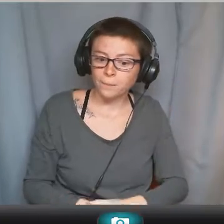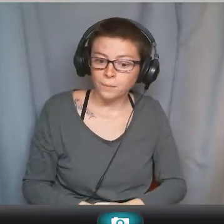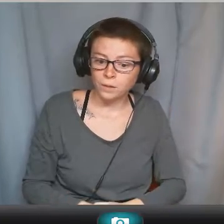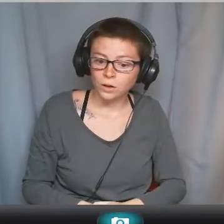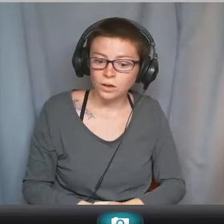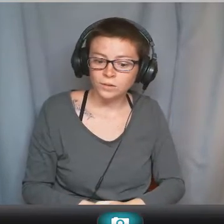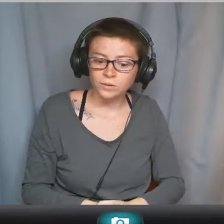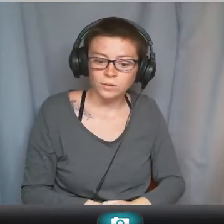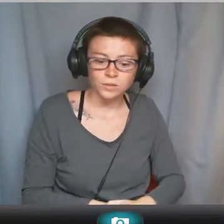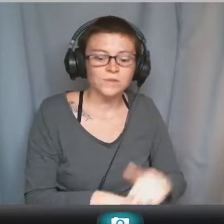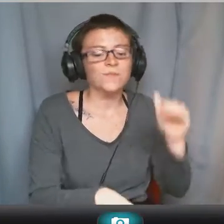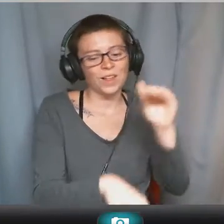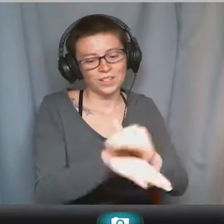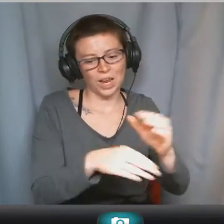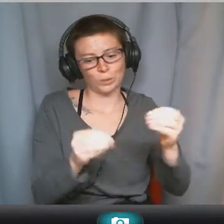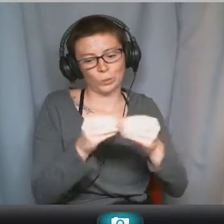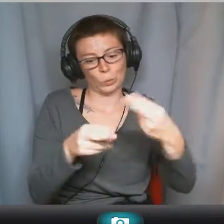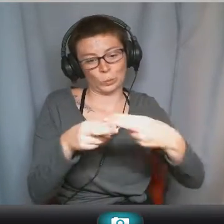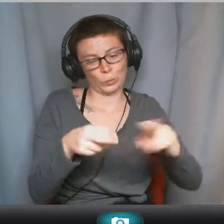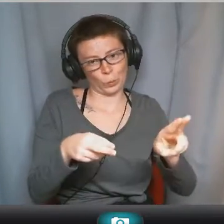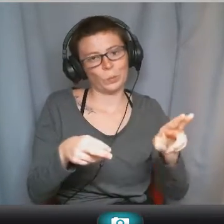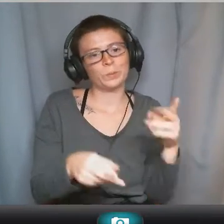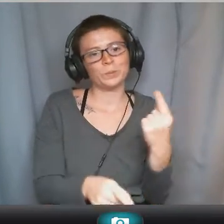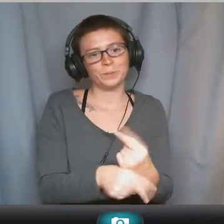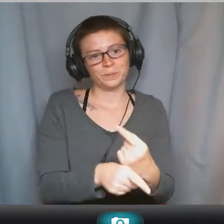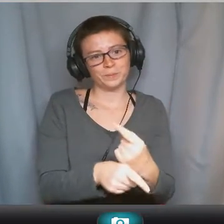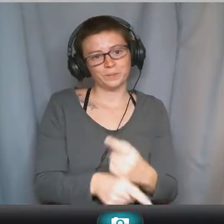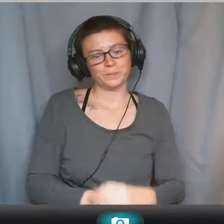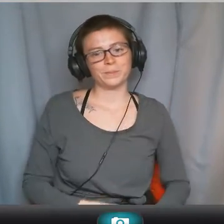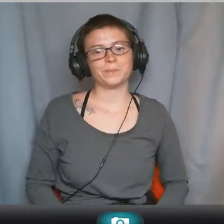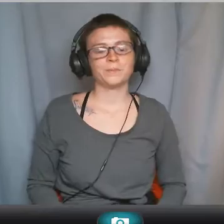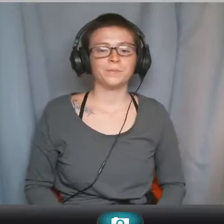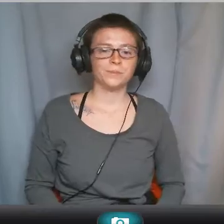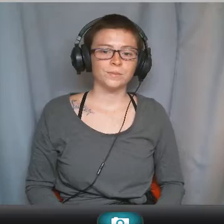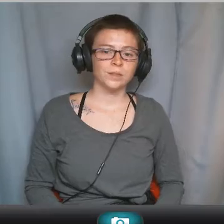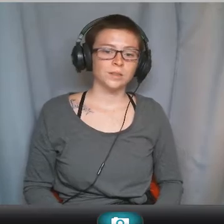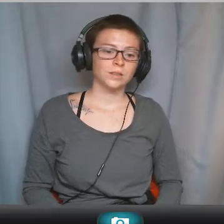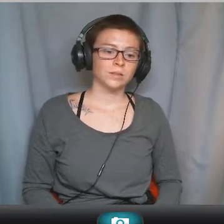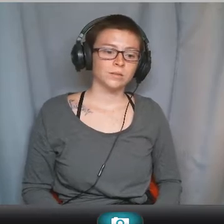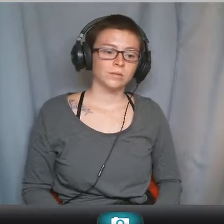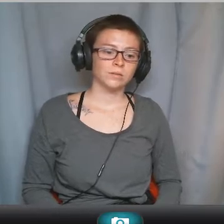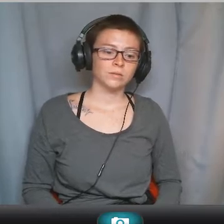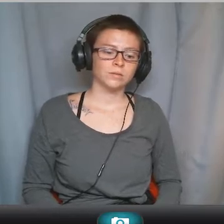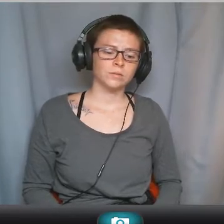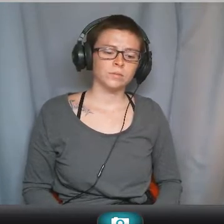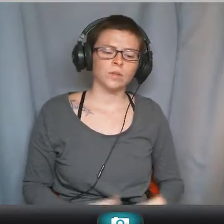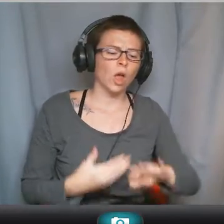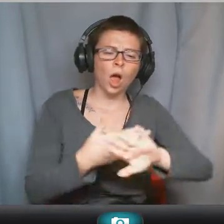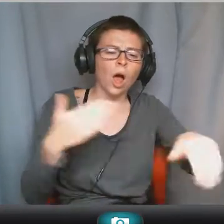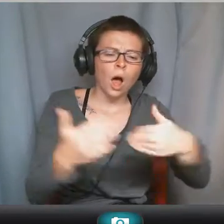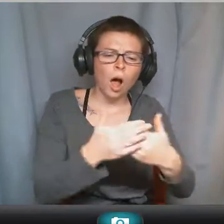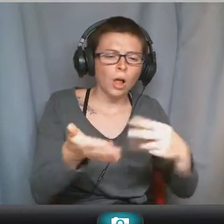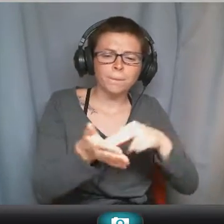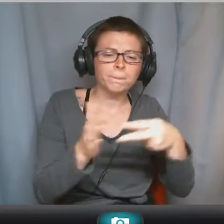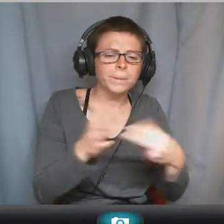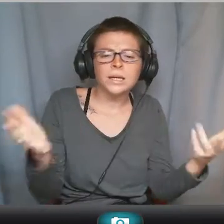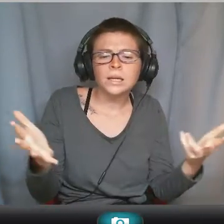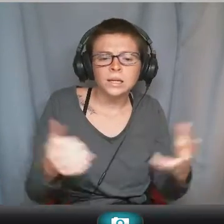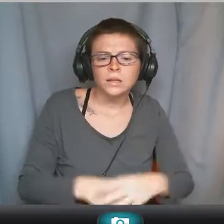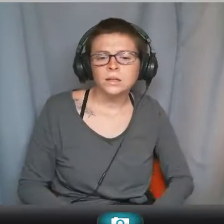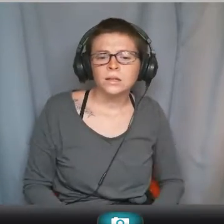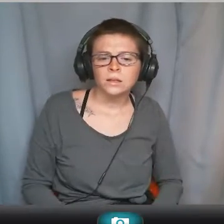shorter. And that's all a signal that what's happening? The leaves pop up to the